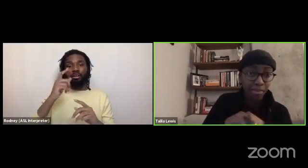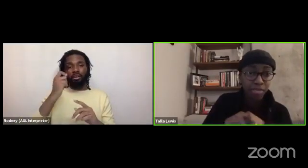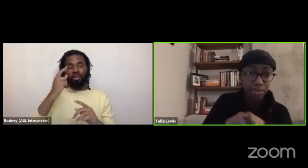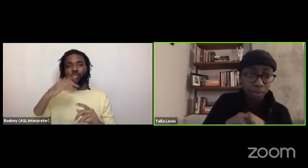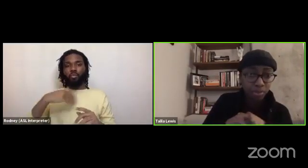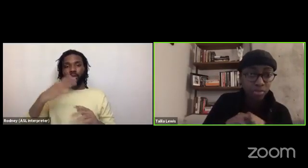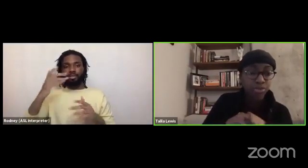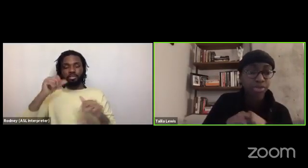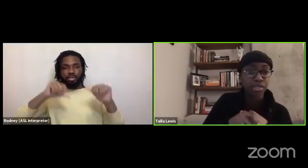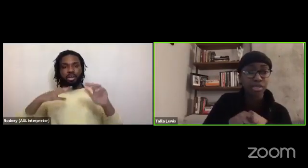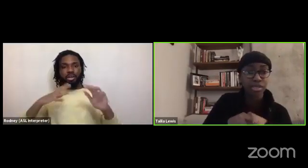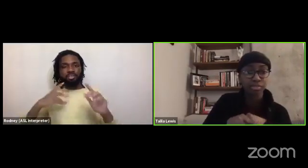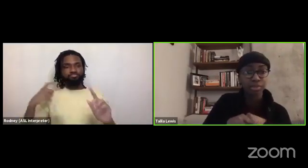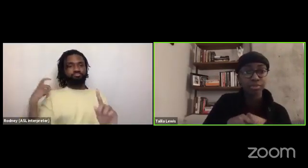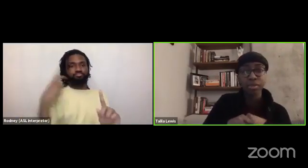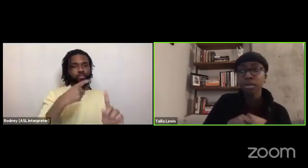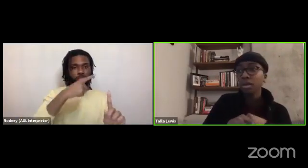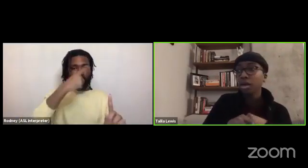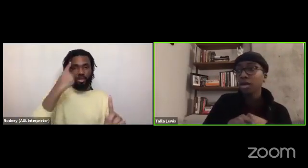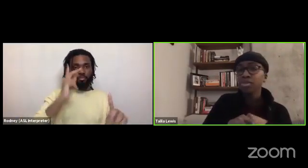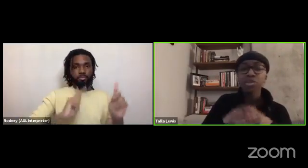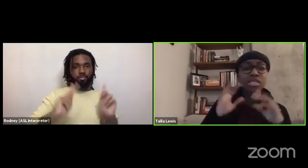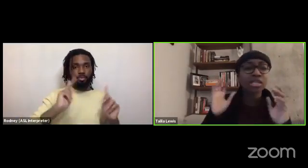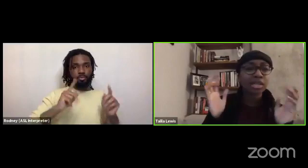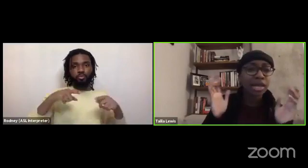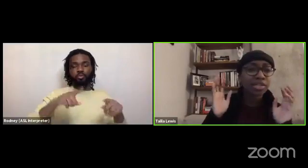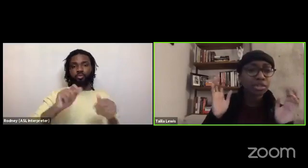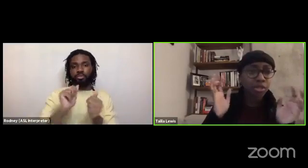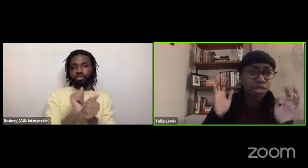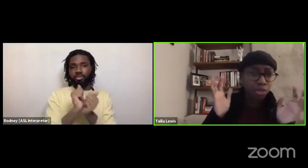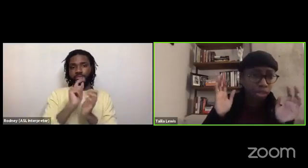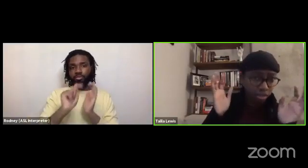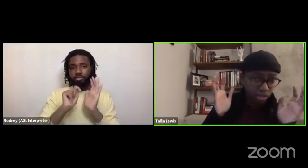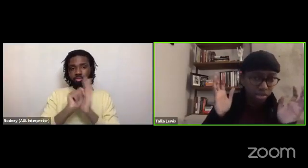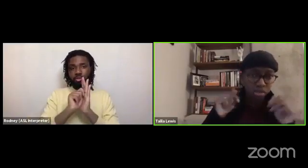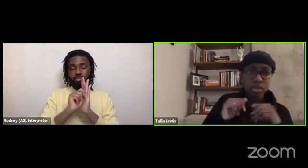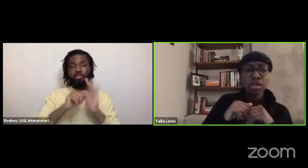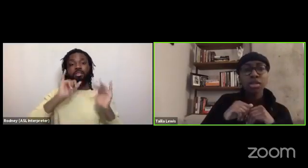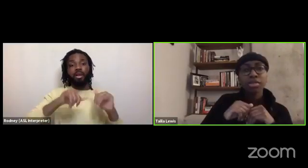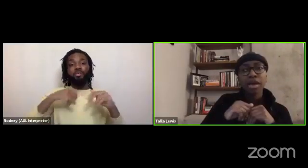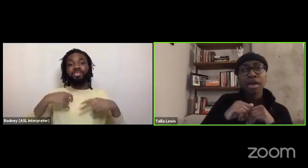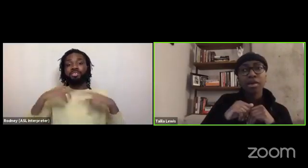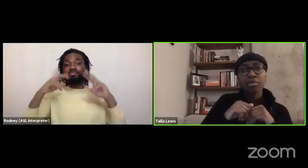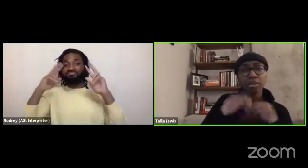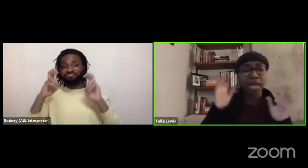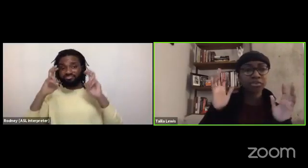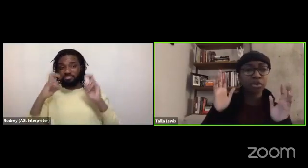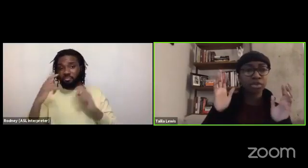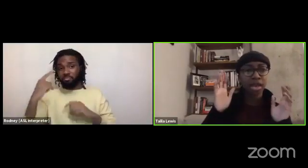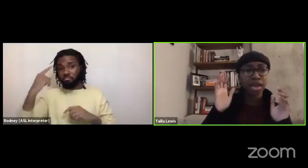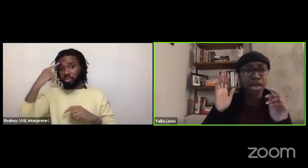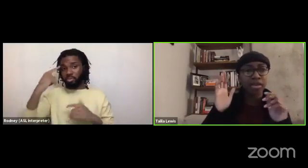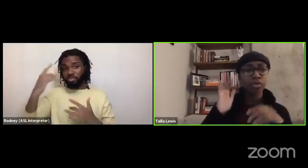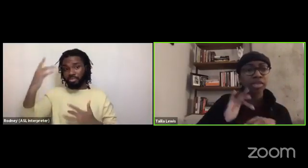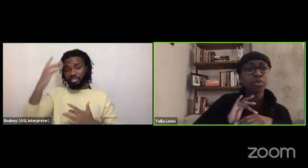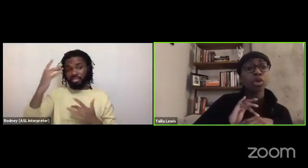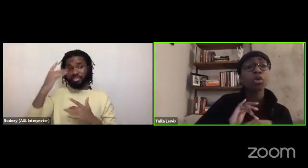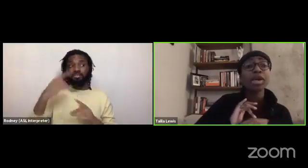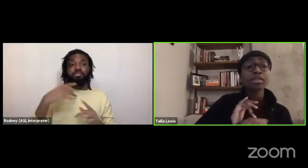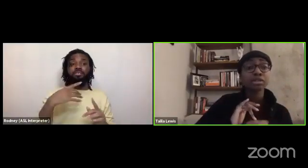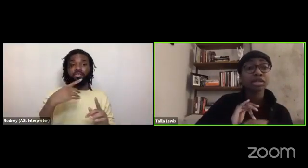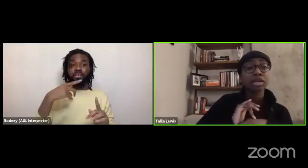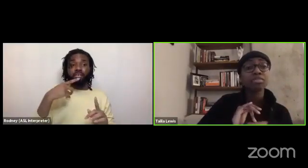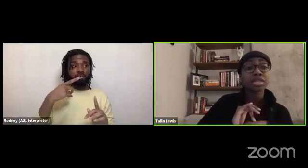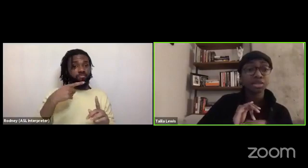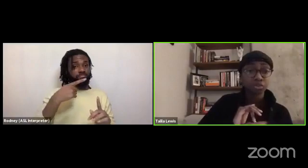Black people during enslavement. This was the alleged mental illness that Black folks had when they were